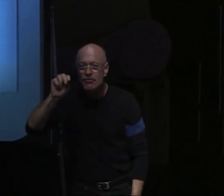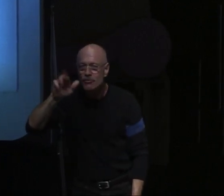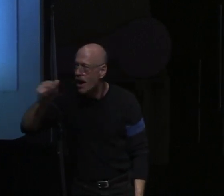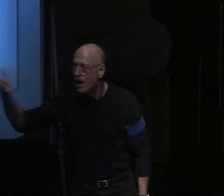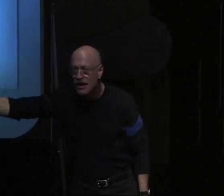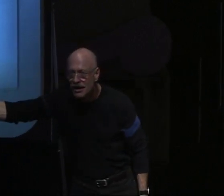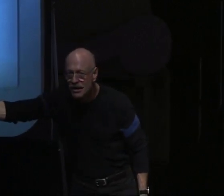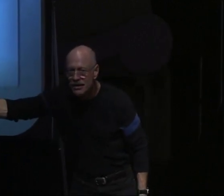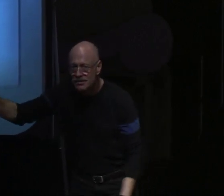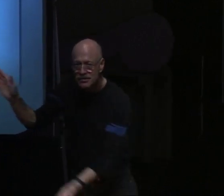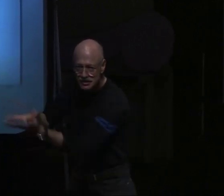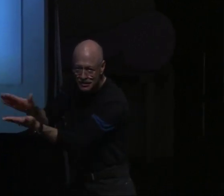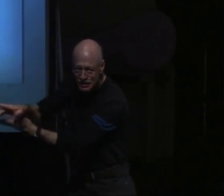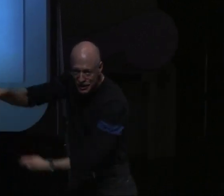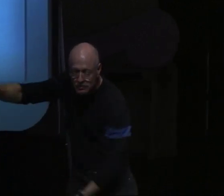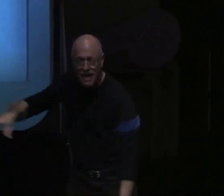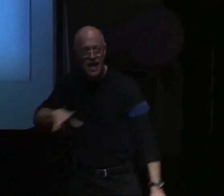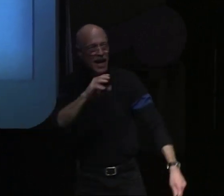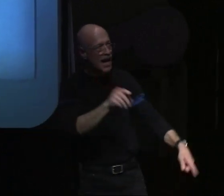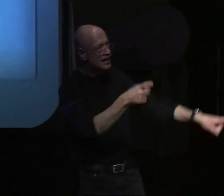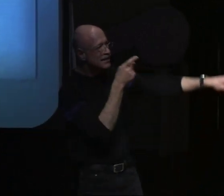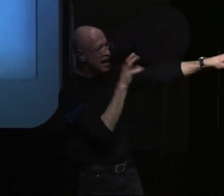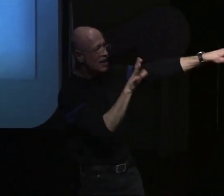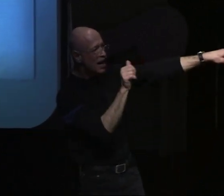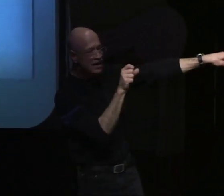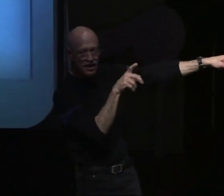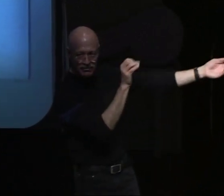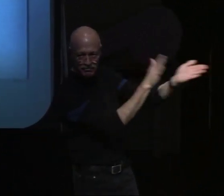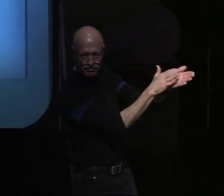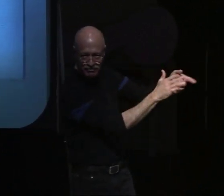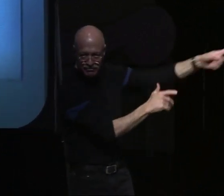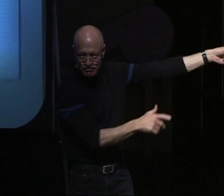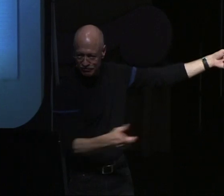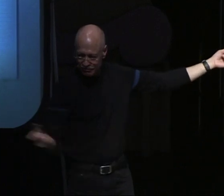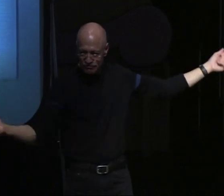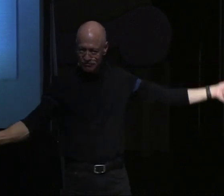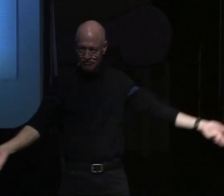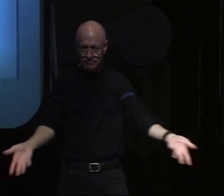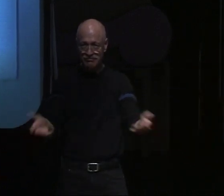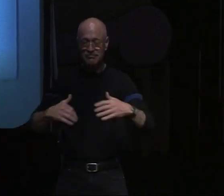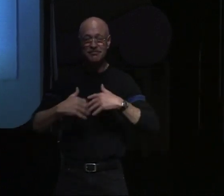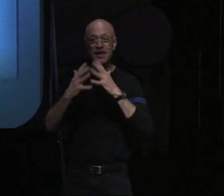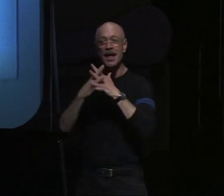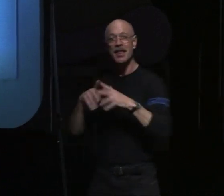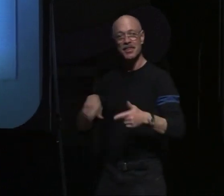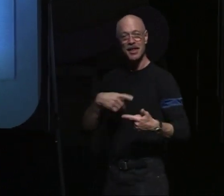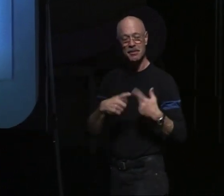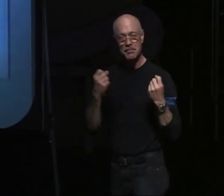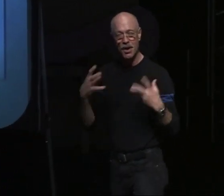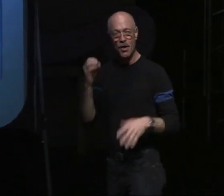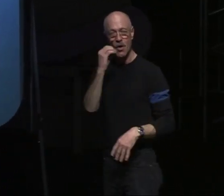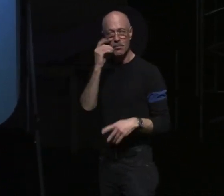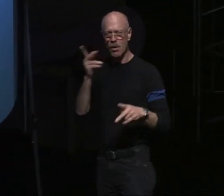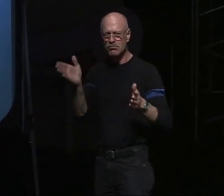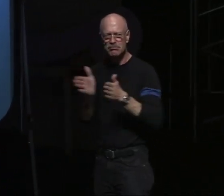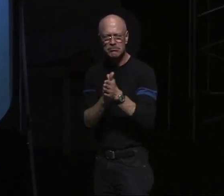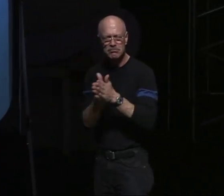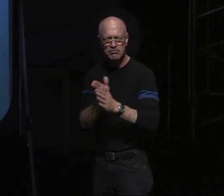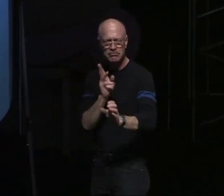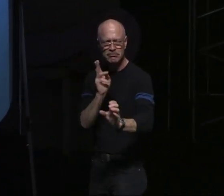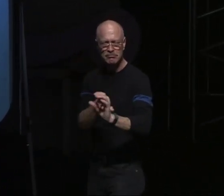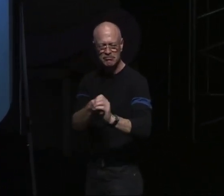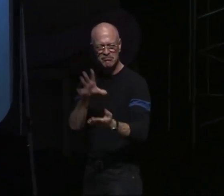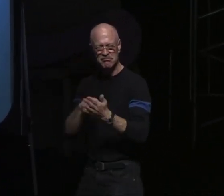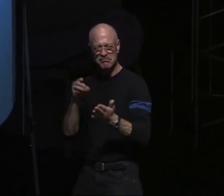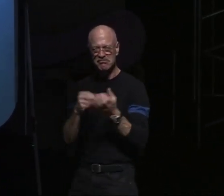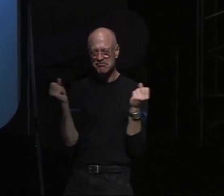And really, this is what we've established, and we can thank Bob Panera for this theater and thank Dr. Castle for all of the theater that happened here